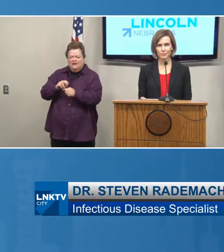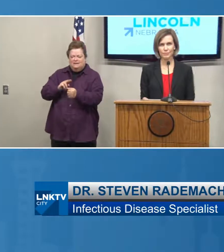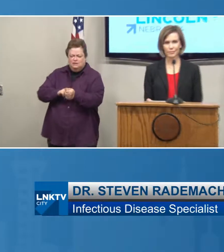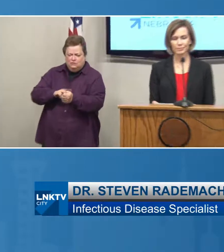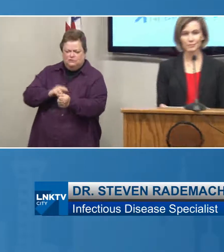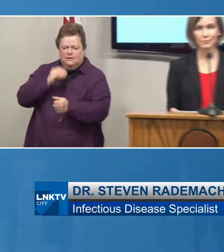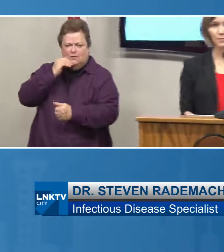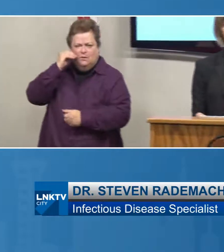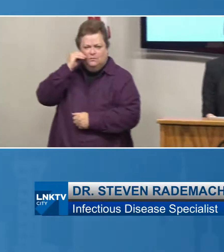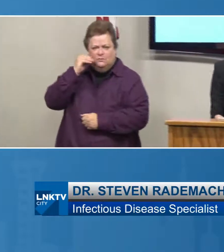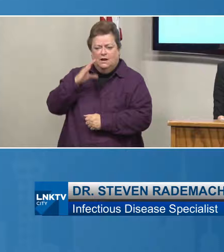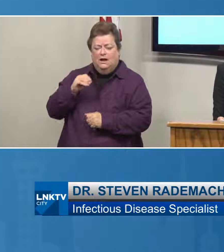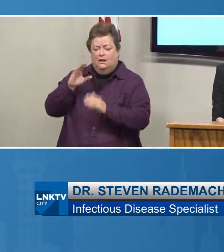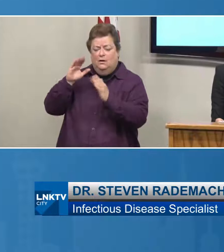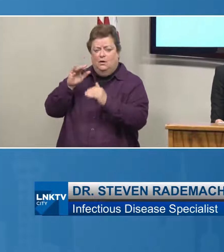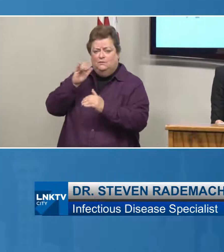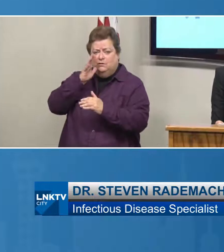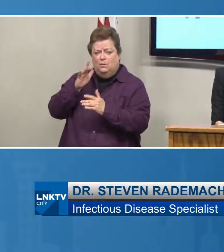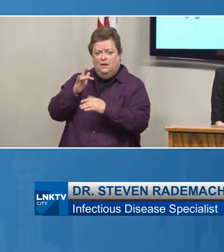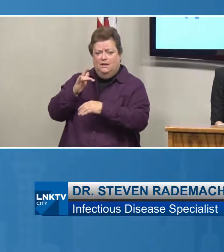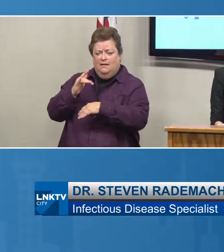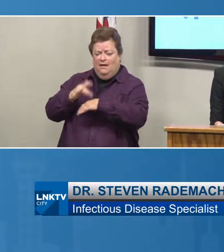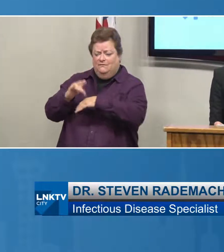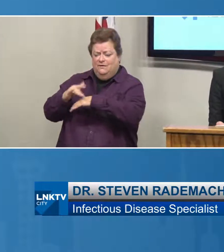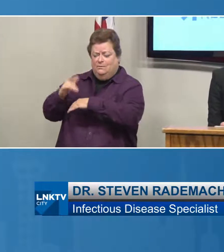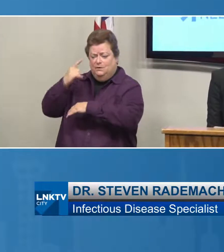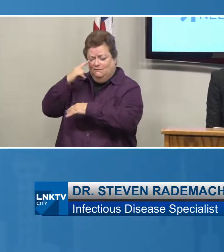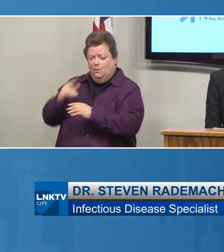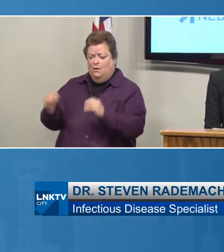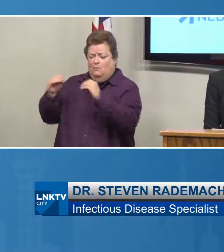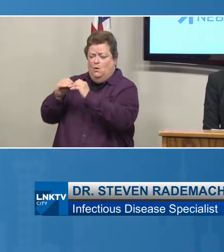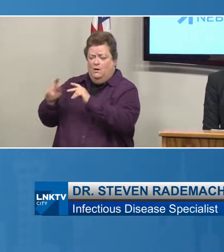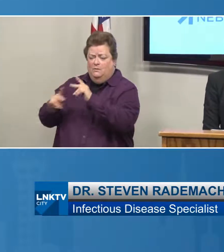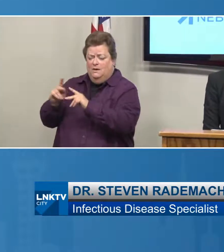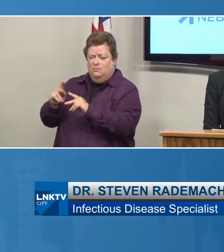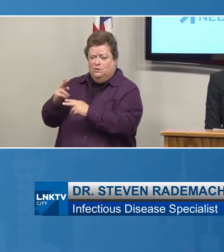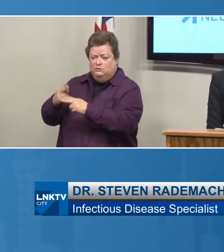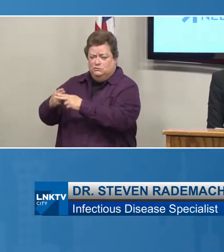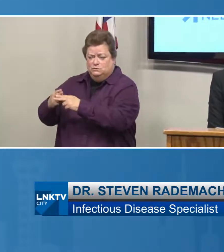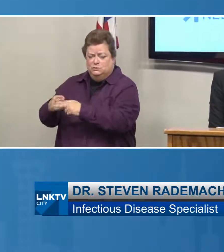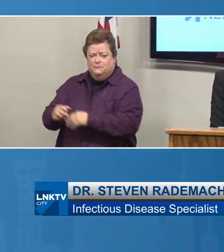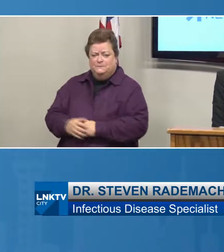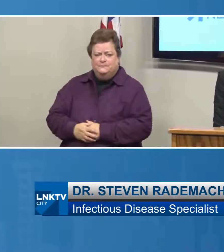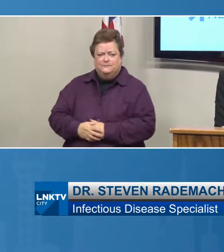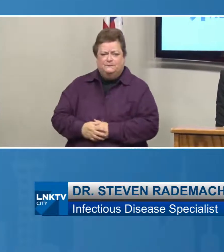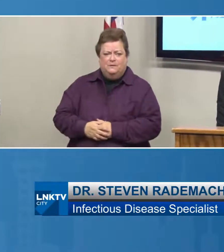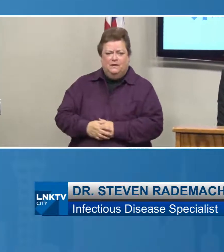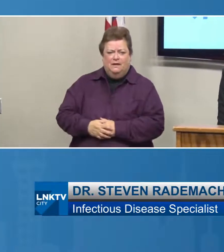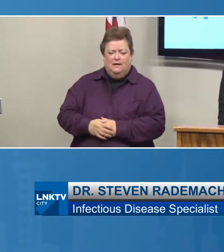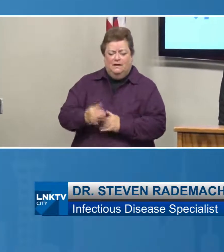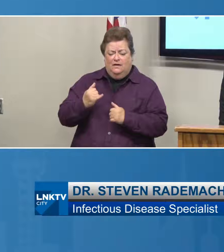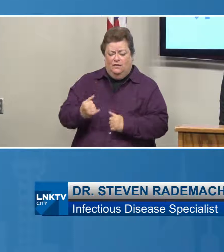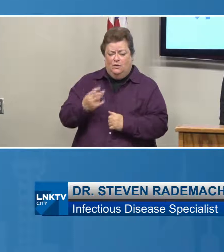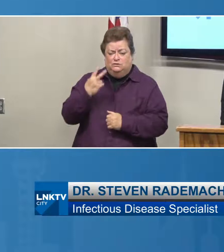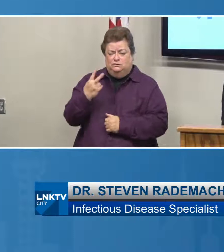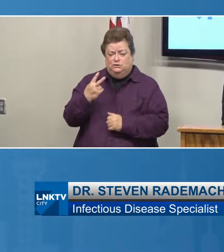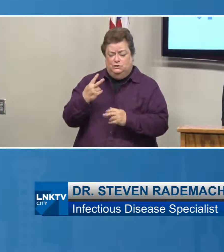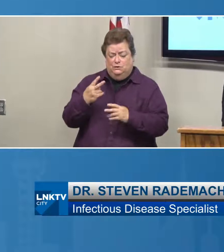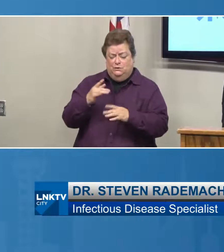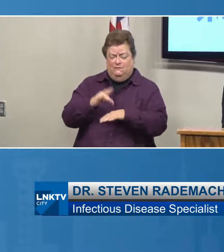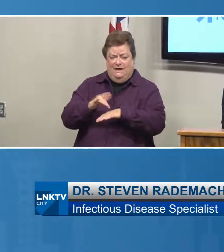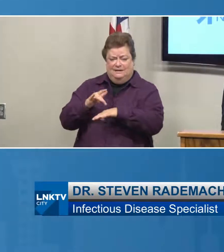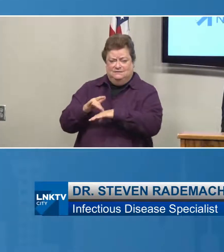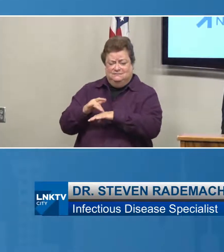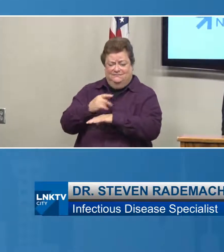available to a lot of others again soon. The 2 that are currently available